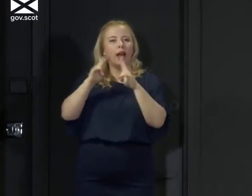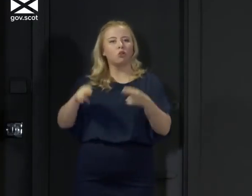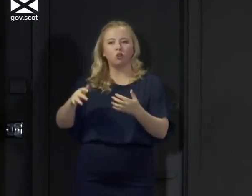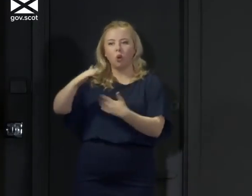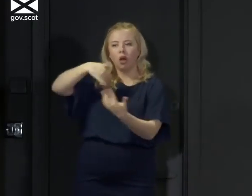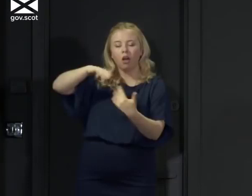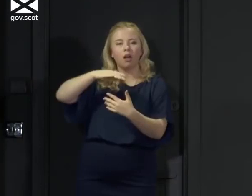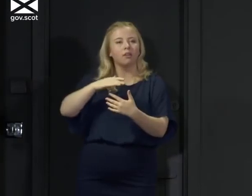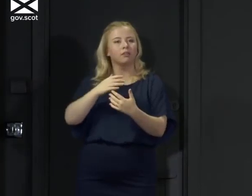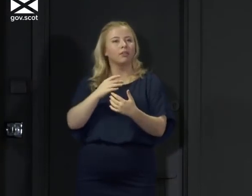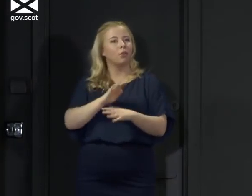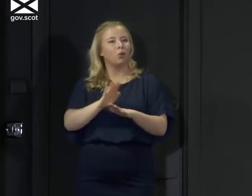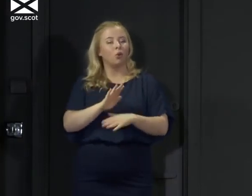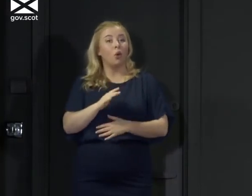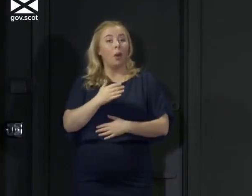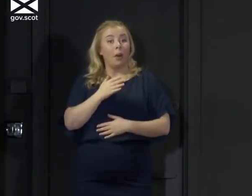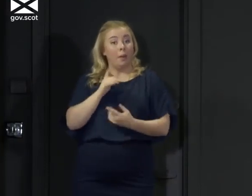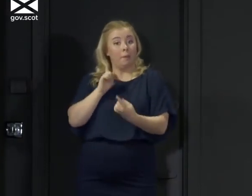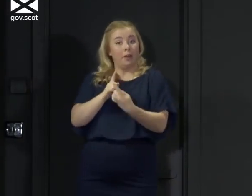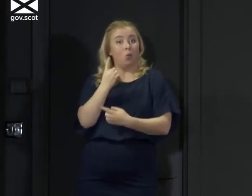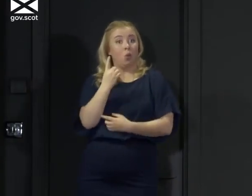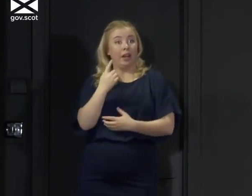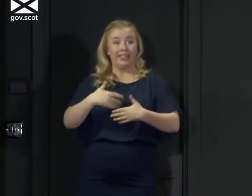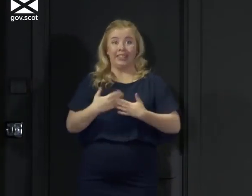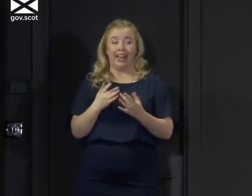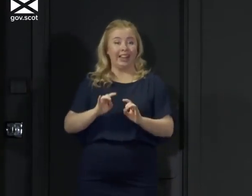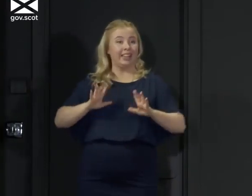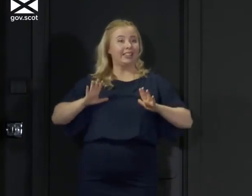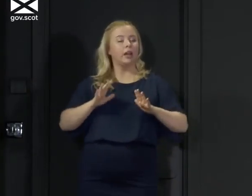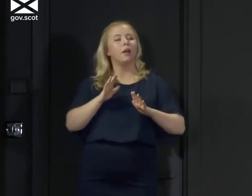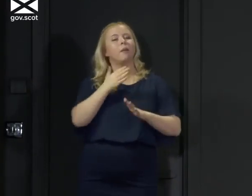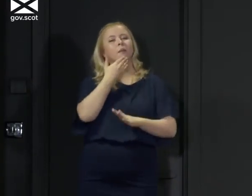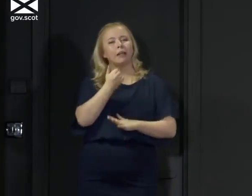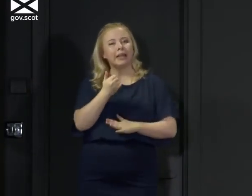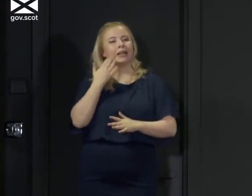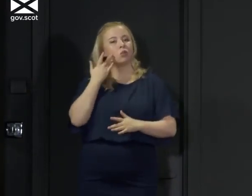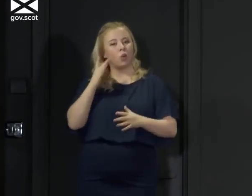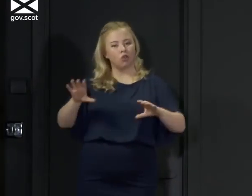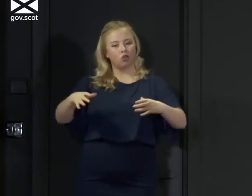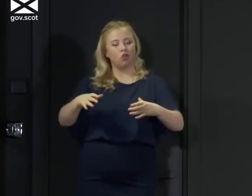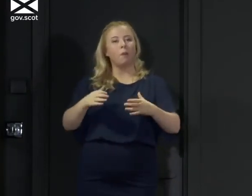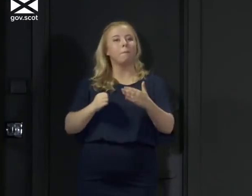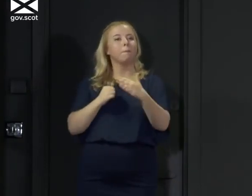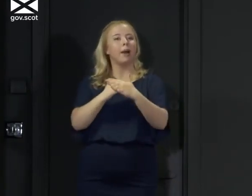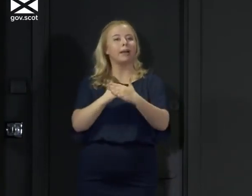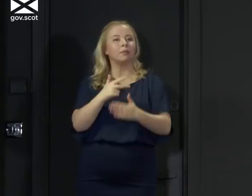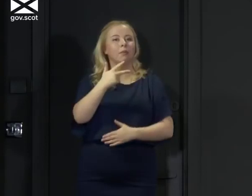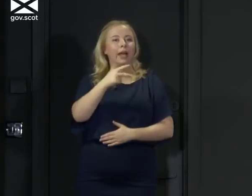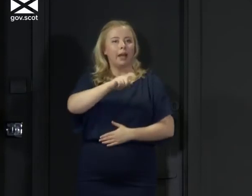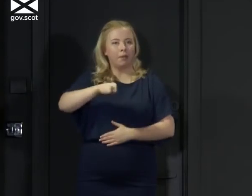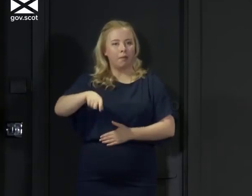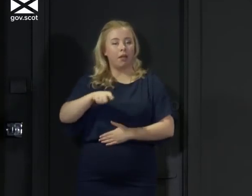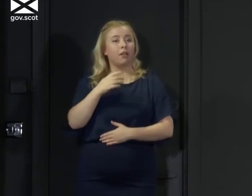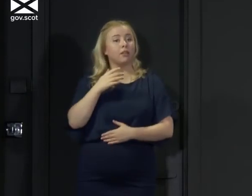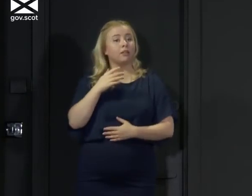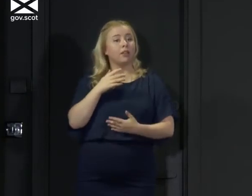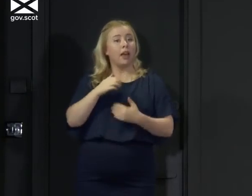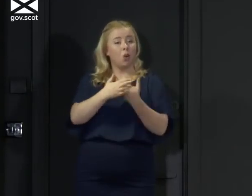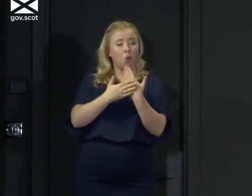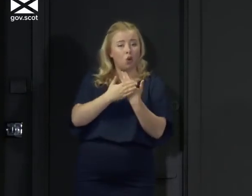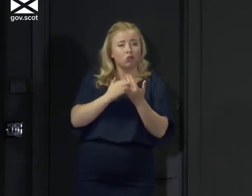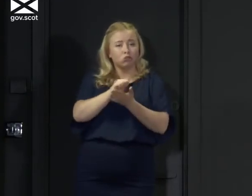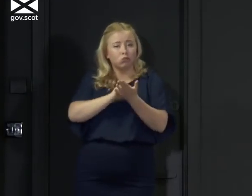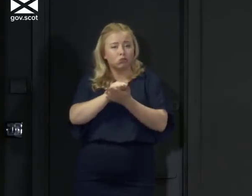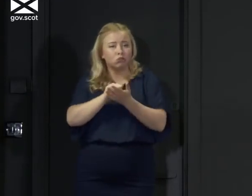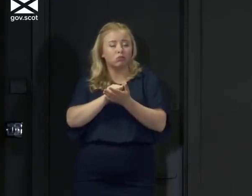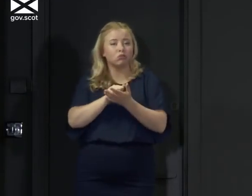and don't meet more than one a day, and please keep to a maximum of 8 people in any group. Wash your hands thoroughly and often. If